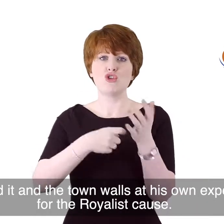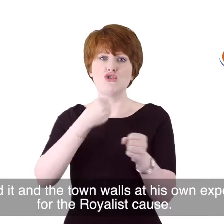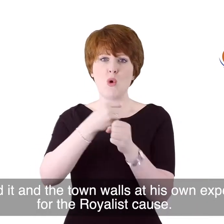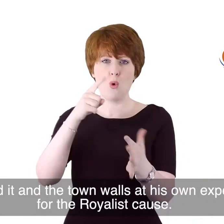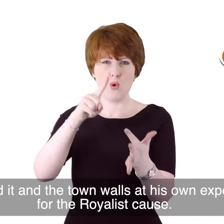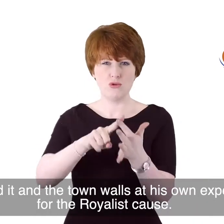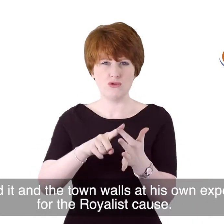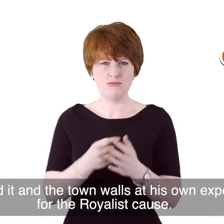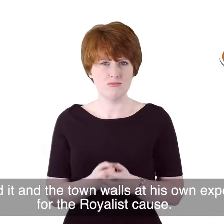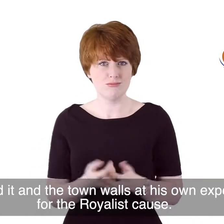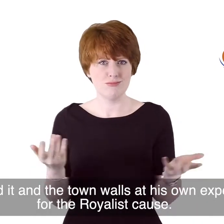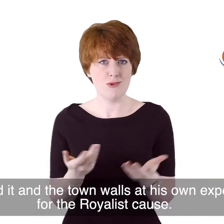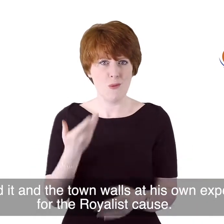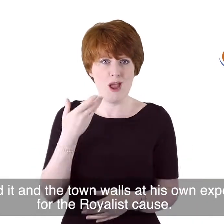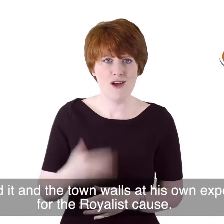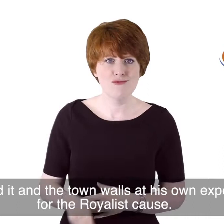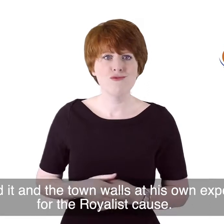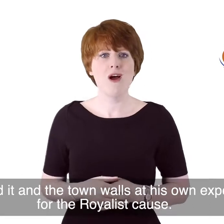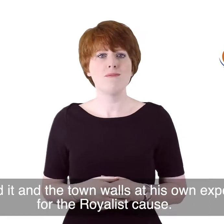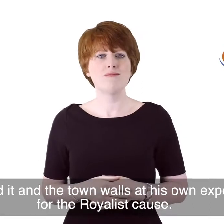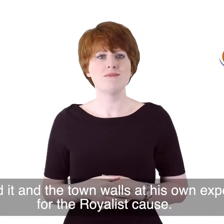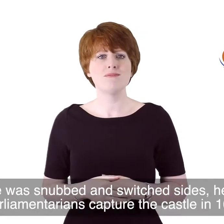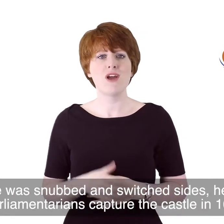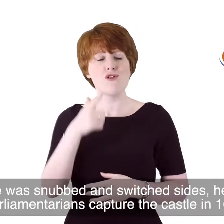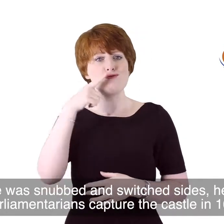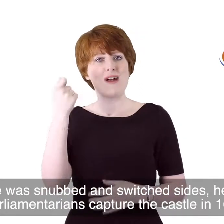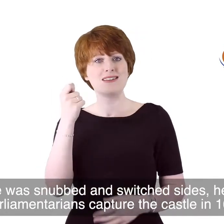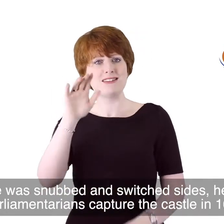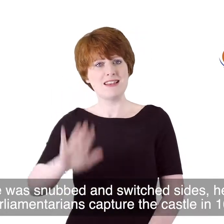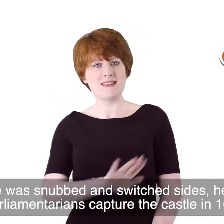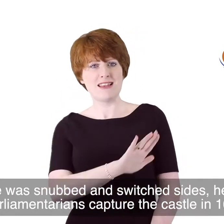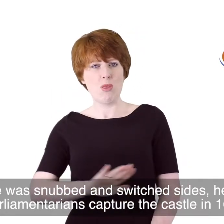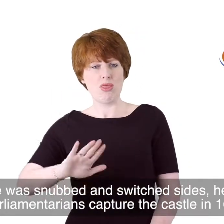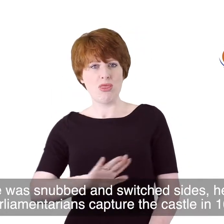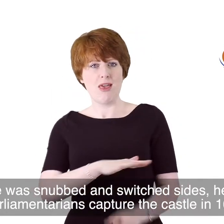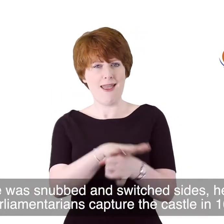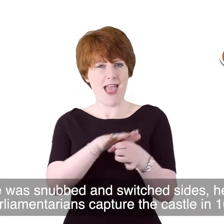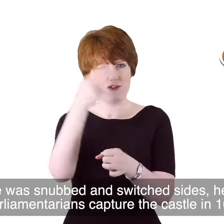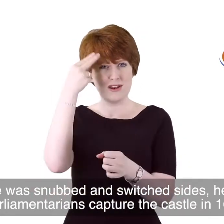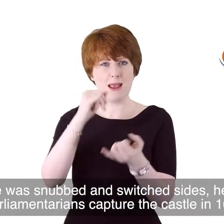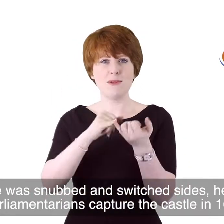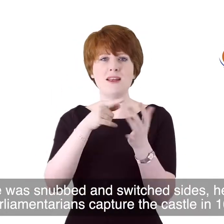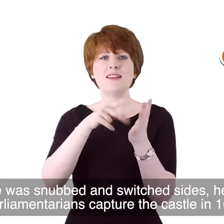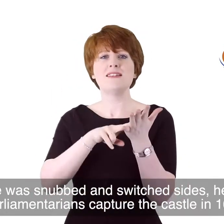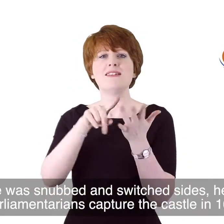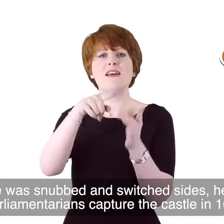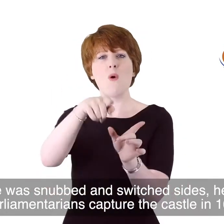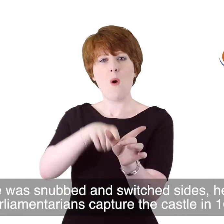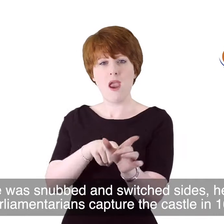his own expense for the royalist cause. Later he was snubbed and switched sides, helping the parliamentarians capture the